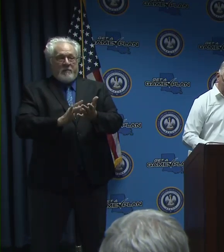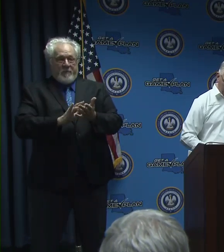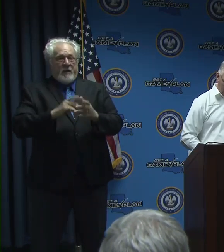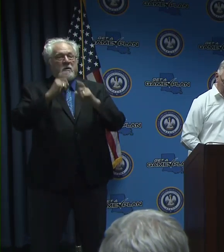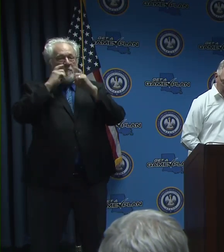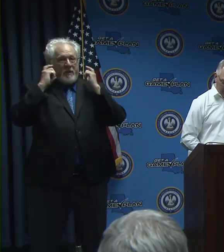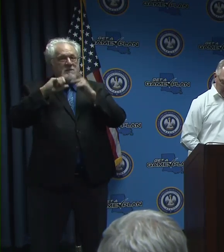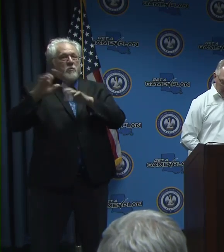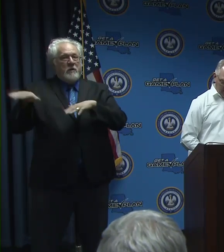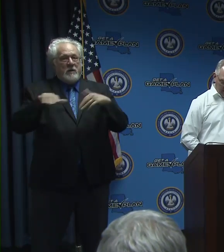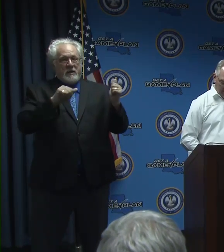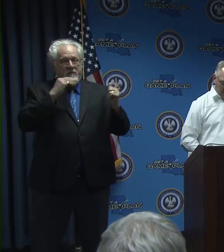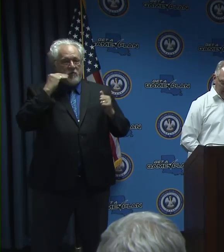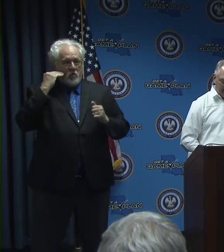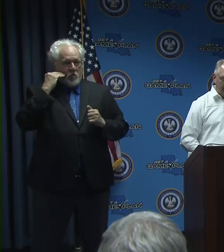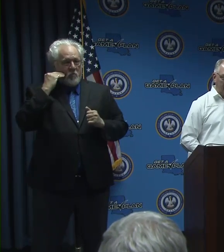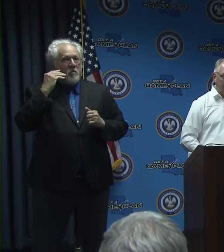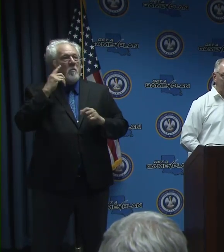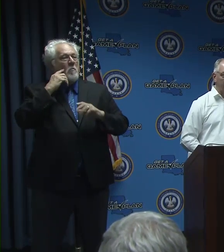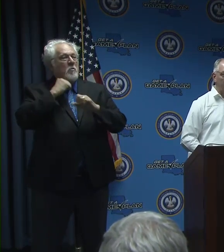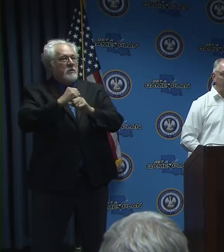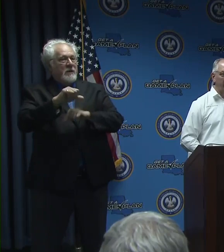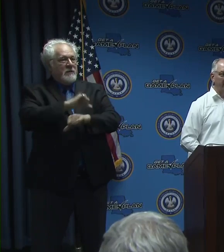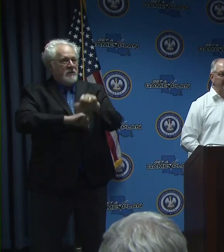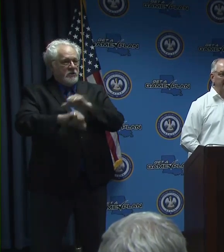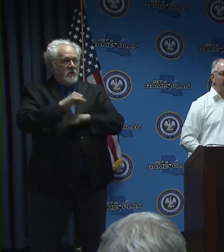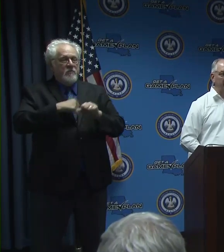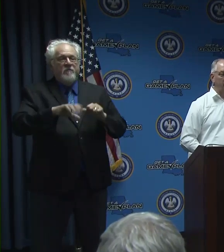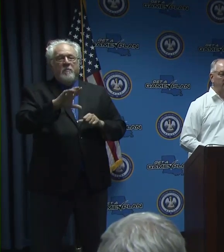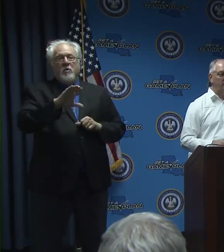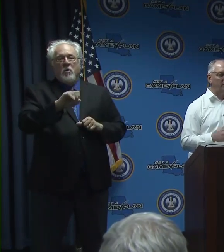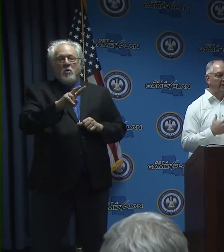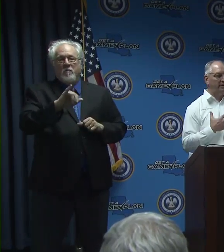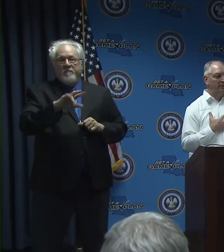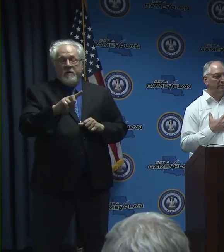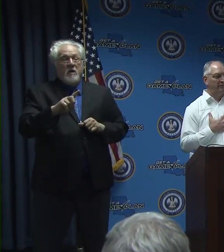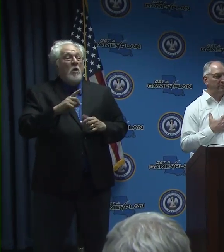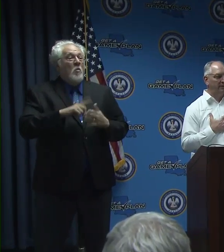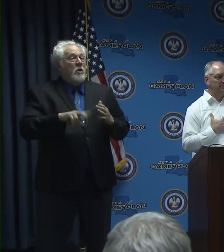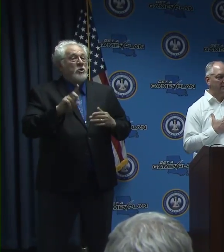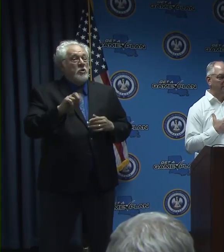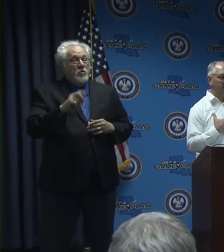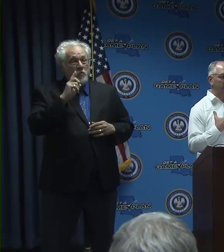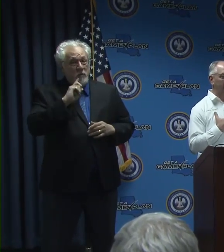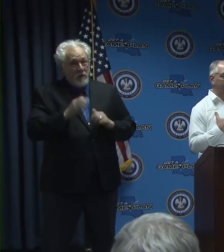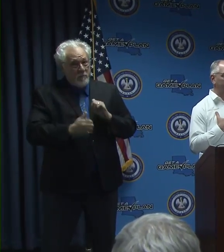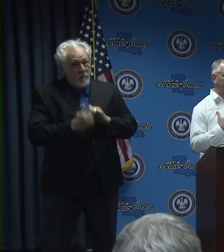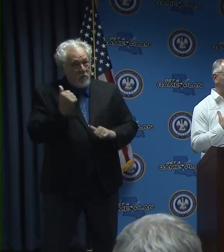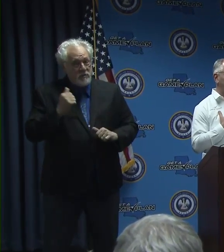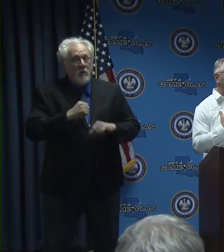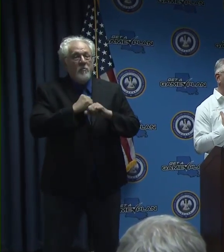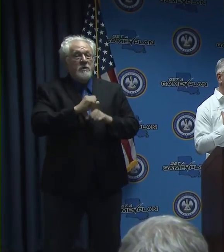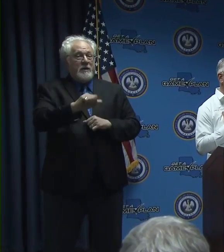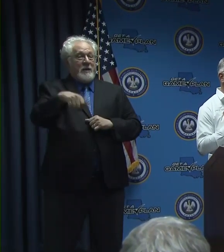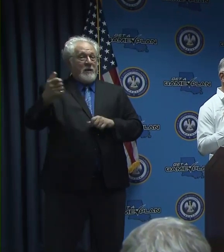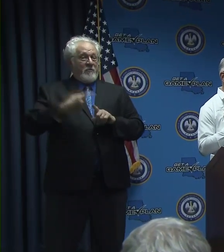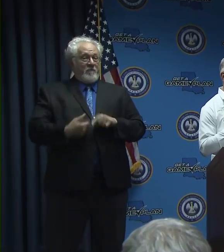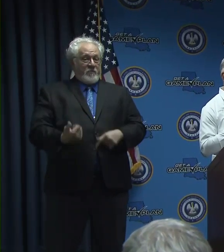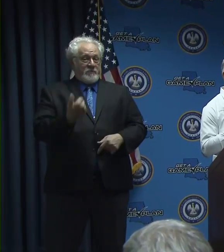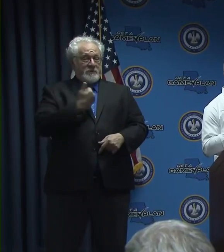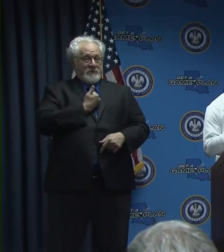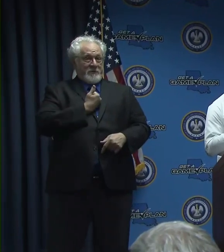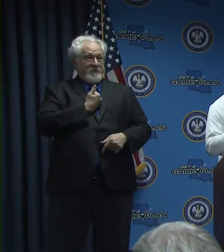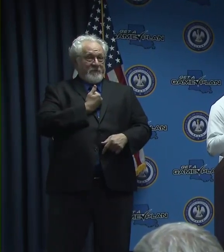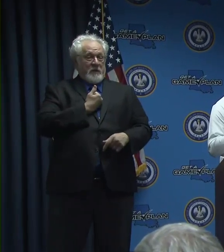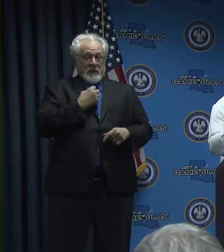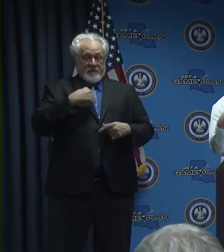when they leave home to protect each other from COVID-19. And what you're really doing, for the most part, is you're protecting others from yourself, should you